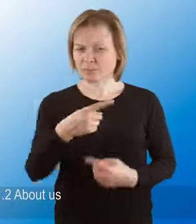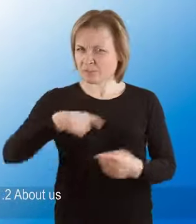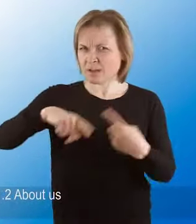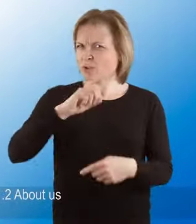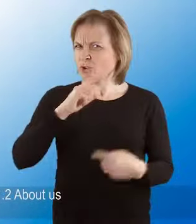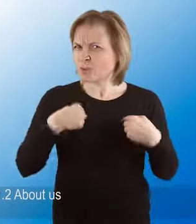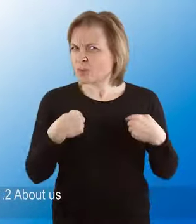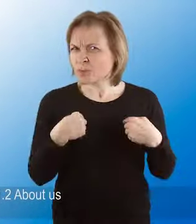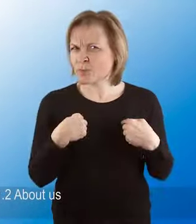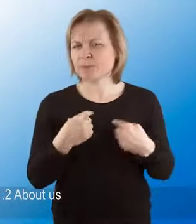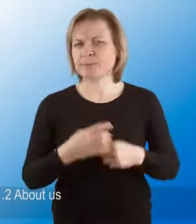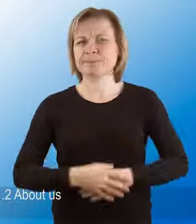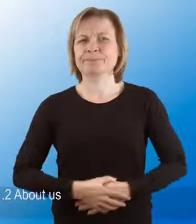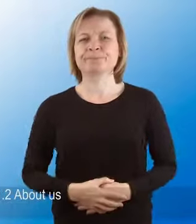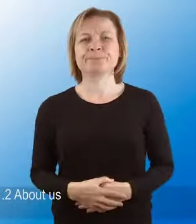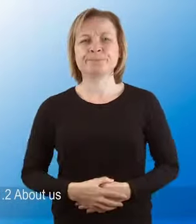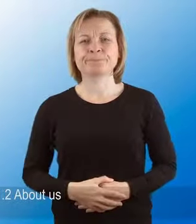1.2. About us.